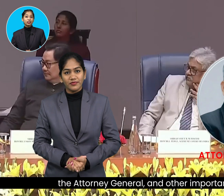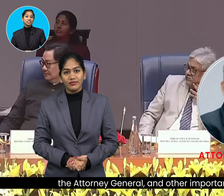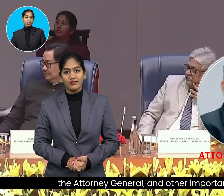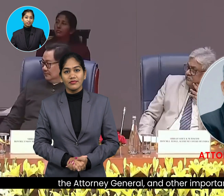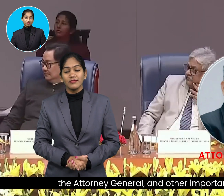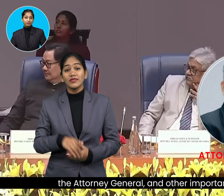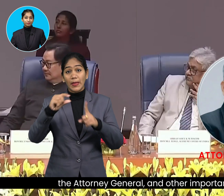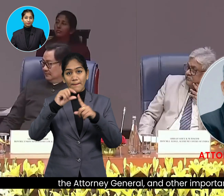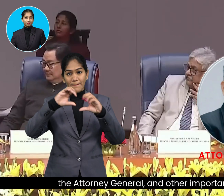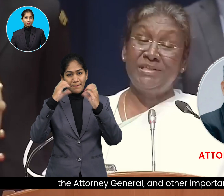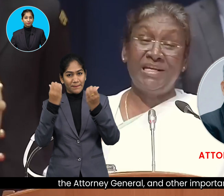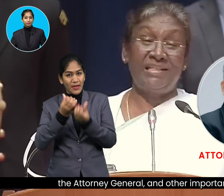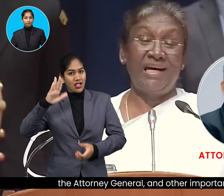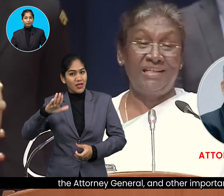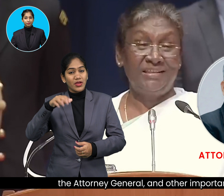the Attorney General,